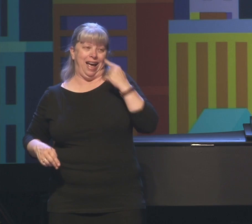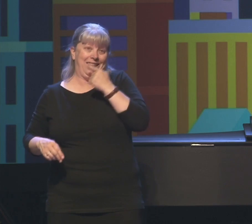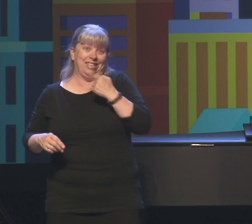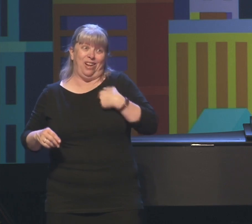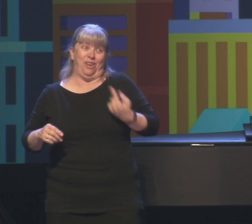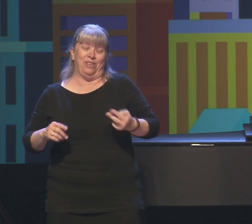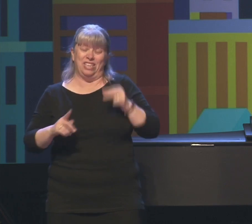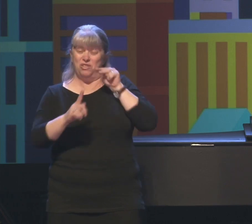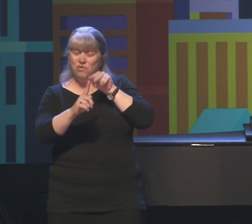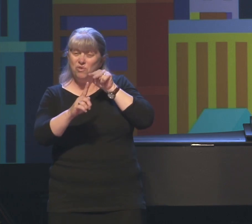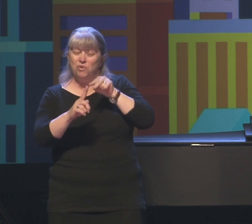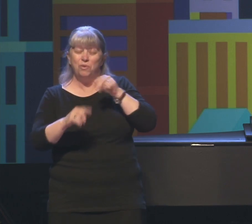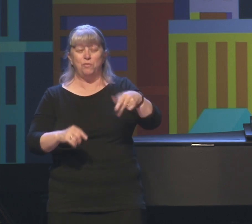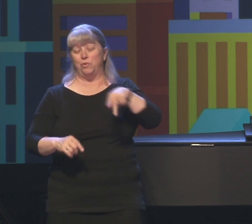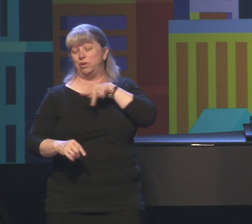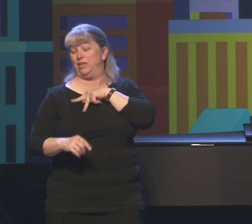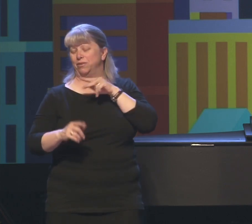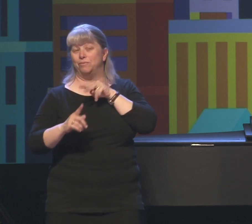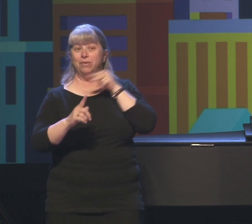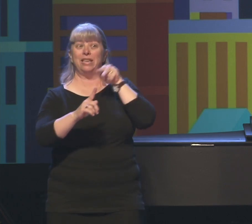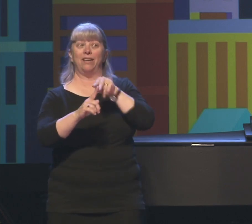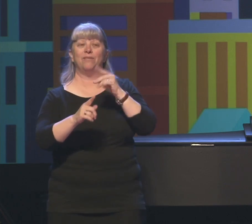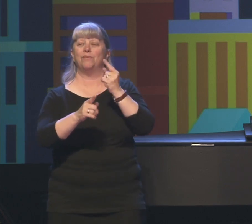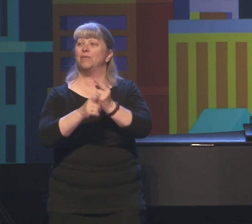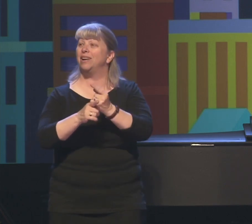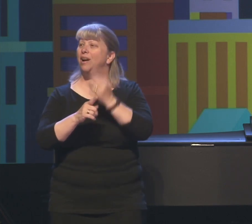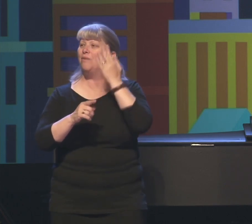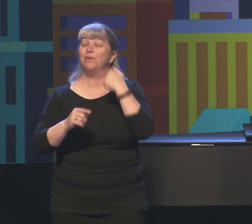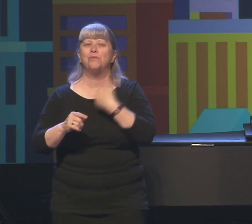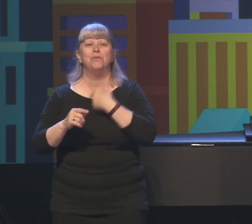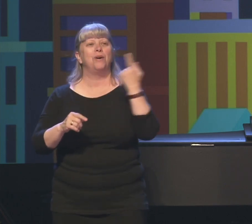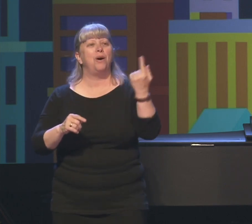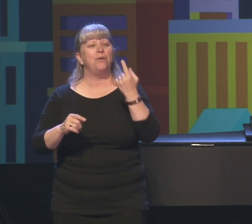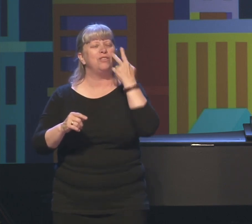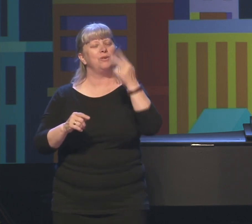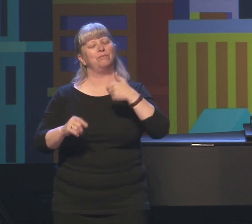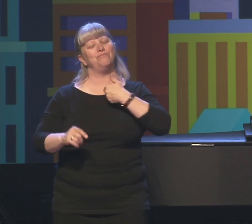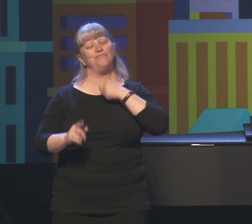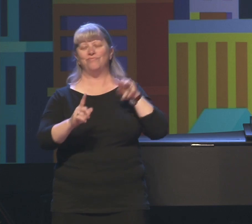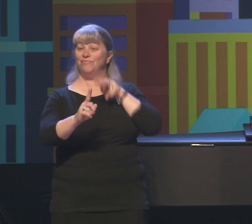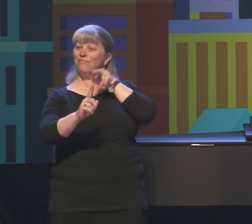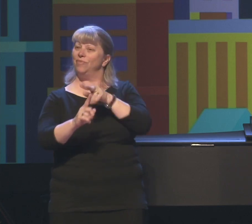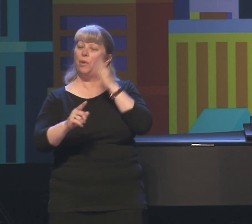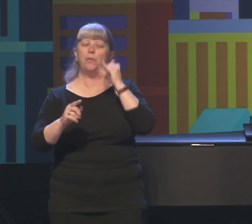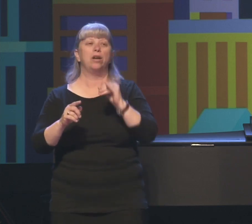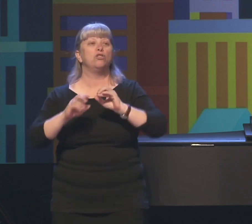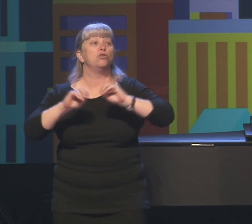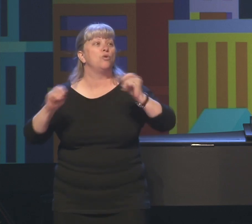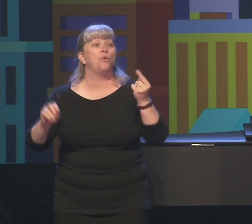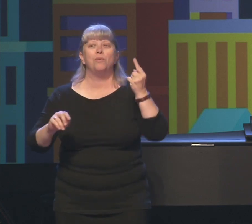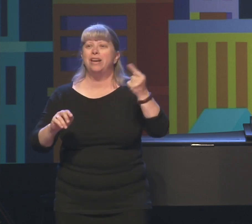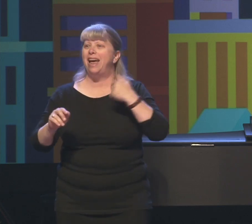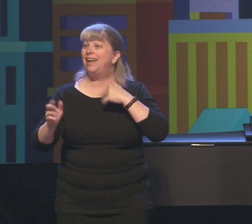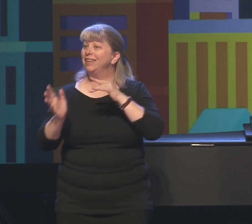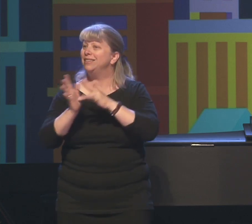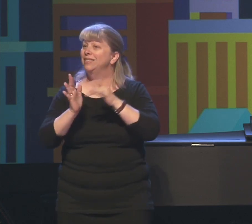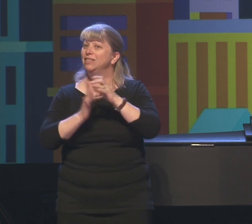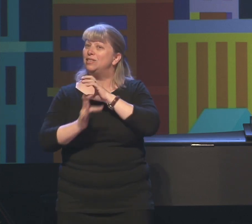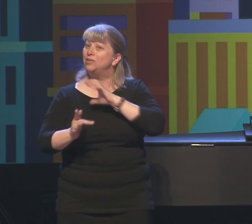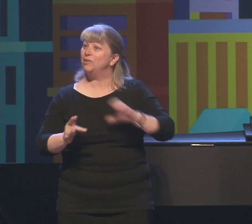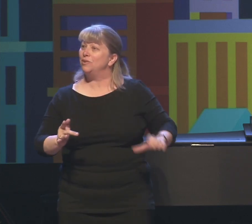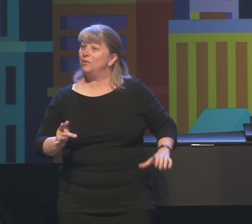always look through that personal perspective, right? You know why we're always going to look through that personal perspective? Because nobody has Jesus Christ